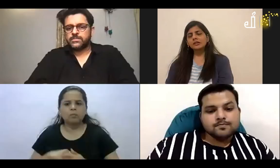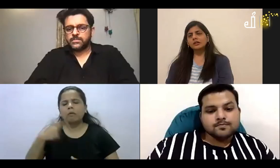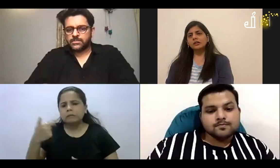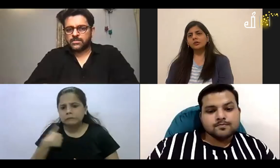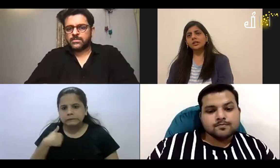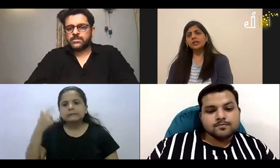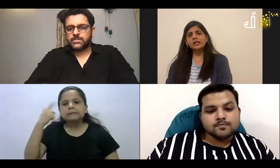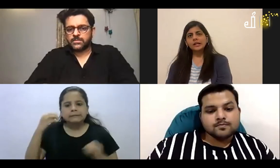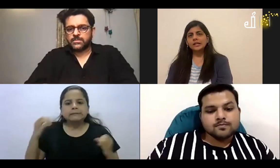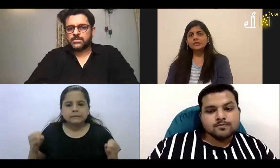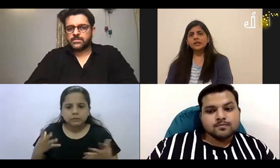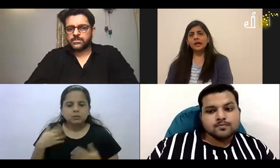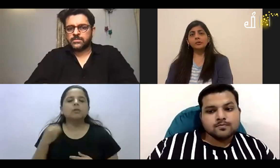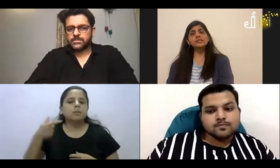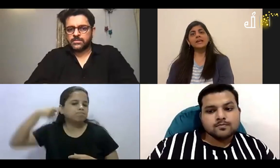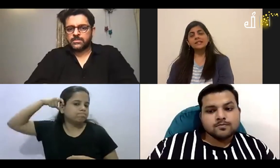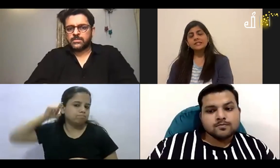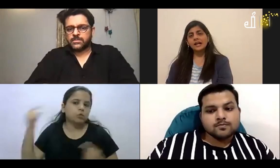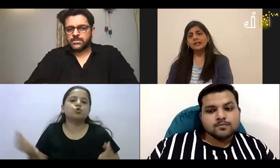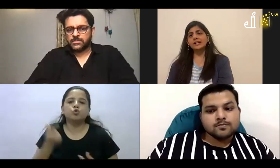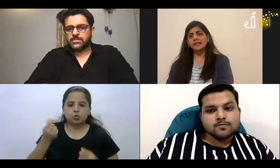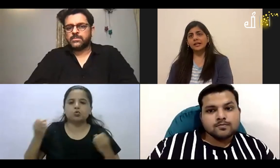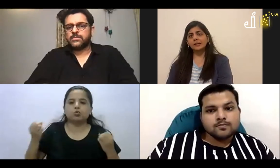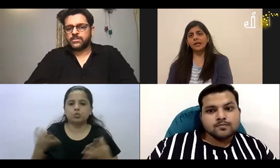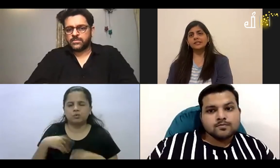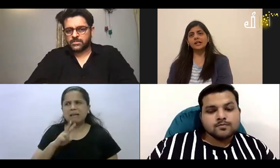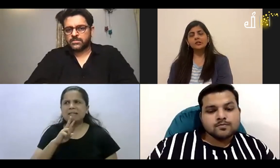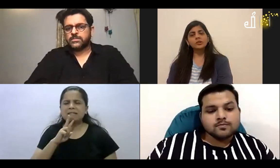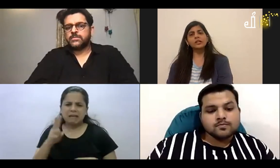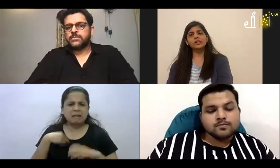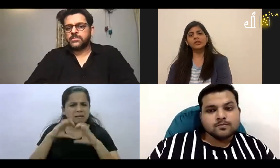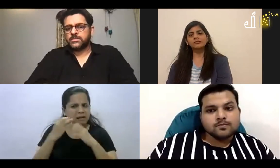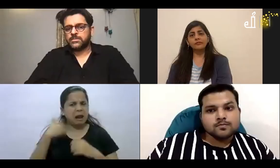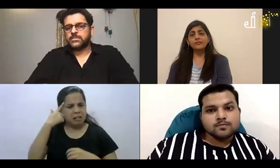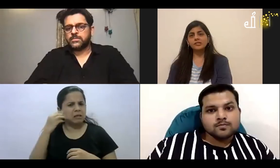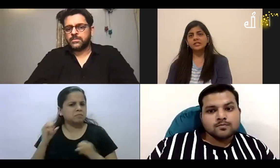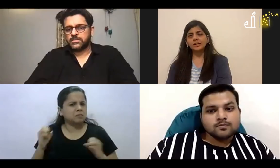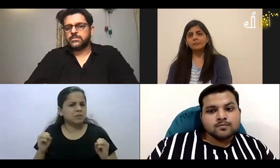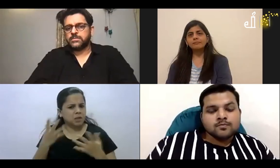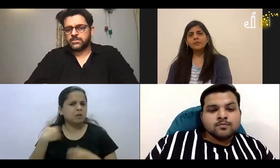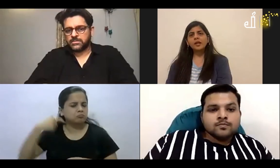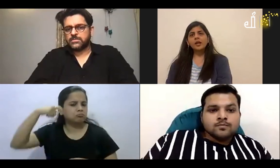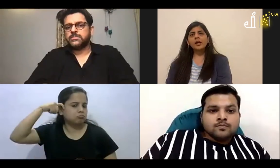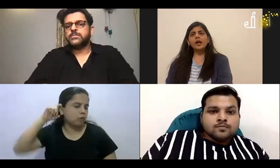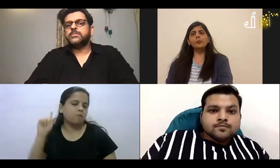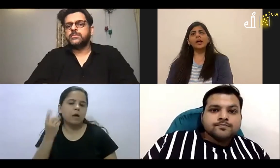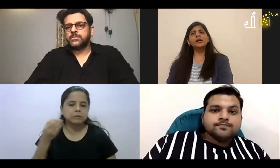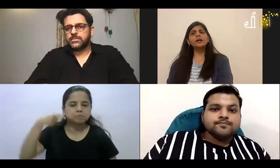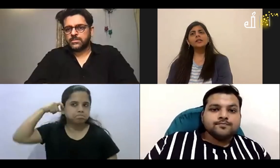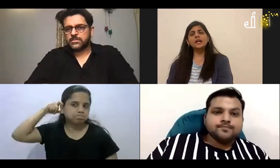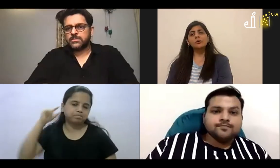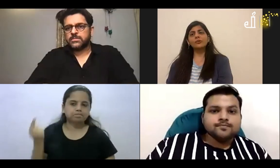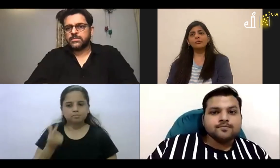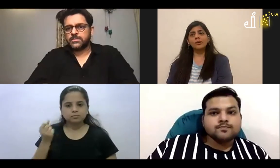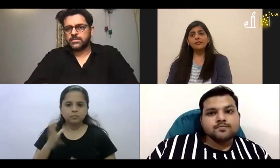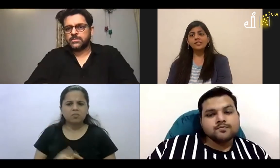started using hearing aids. I was in second standard at that time when I started using hearing aids for the very first time. And when I heard